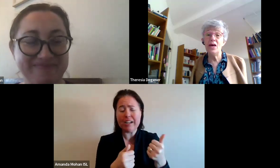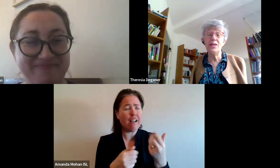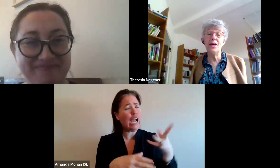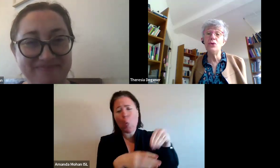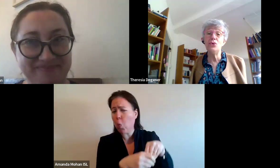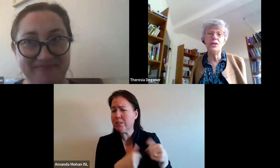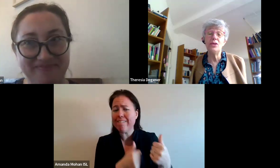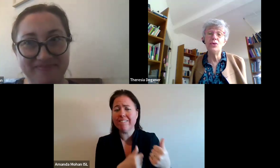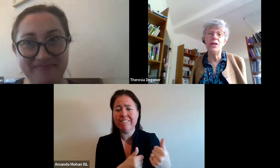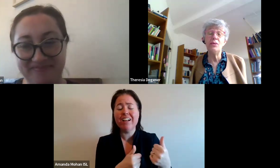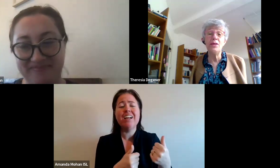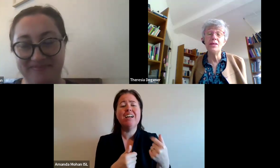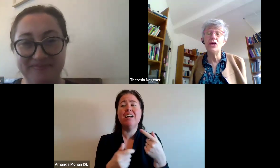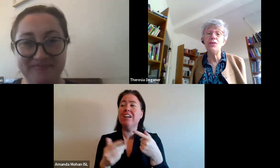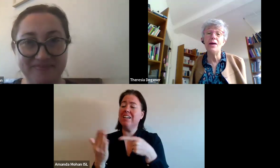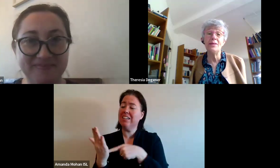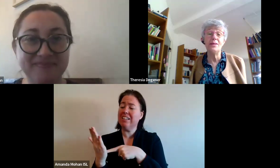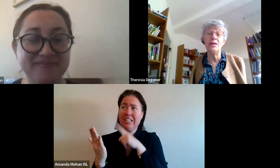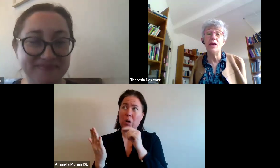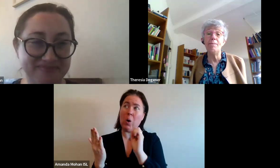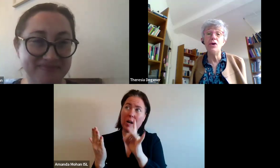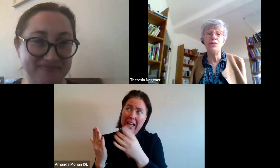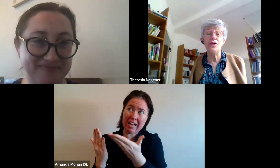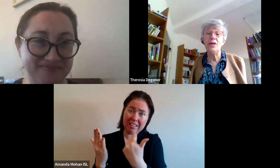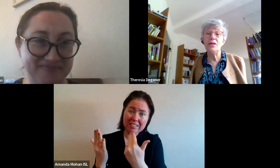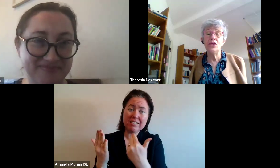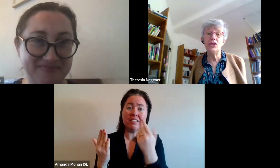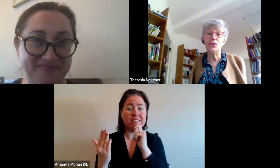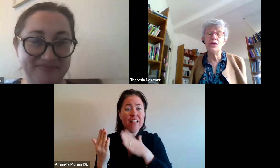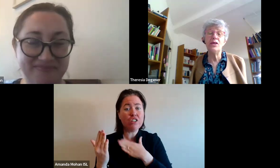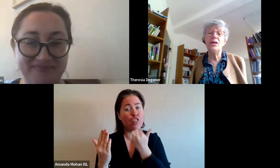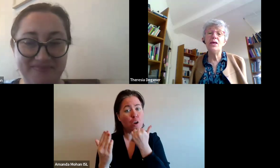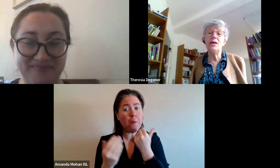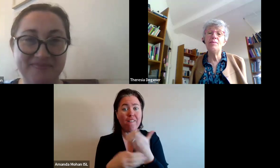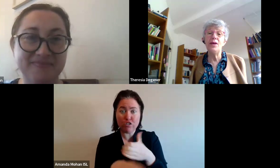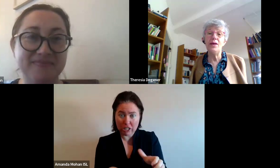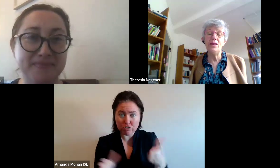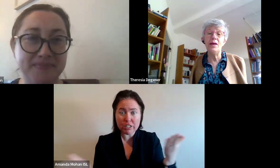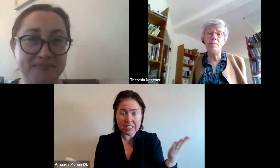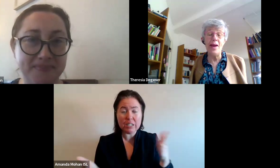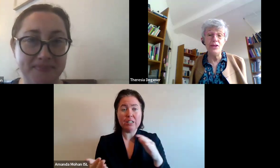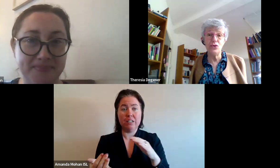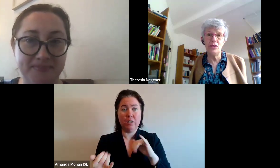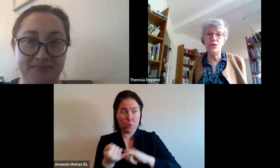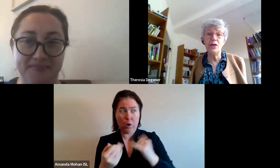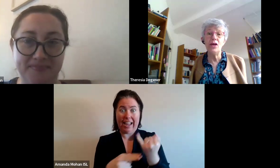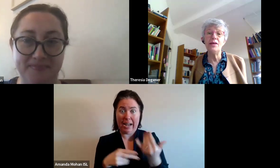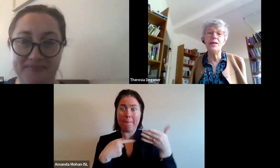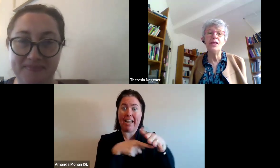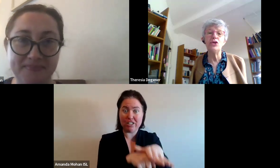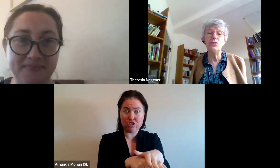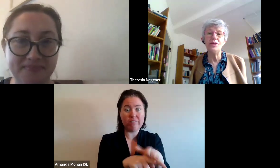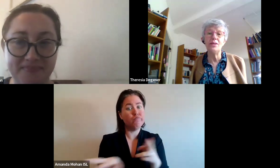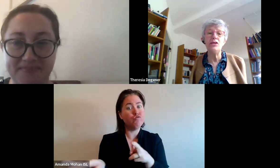ways. And then you say, please give us the number of children in mainstream